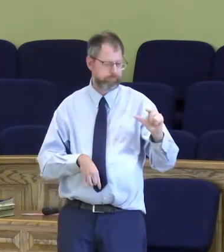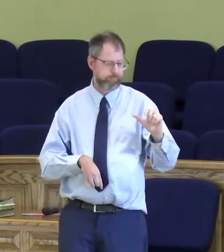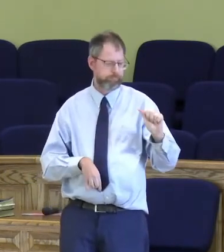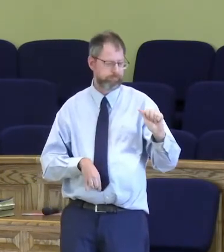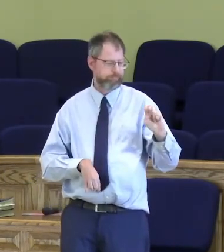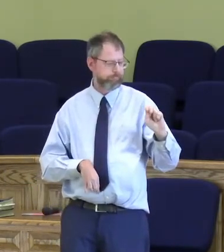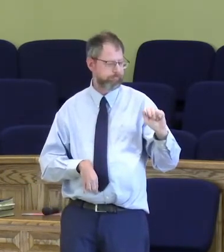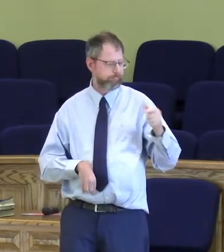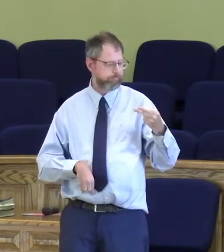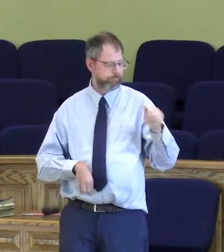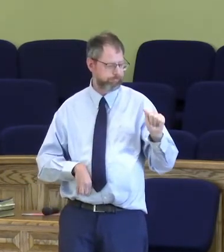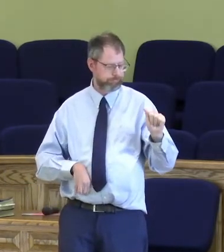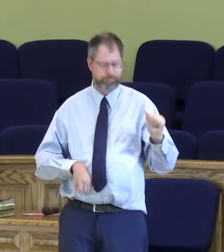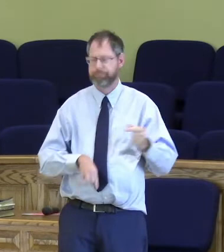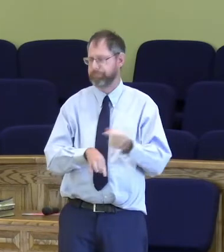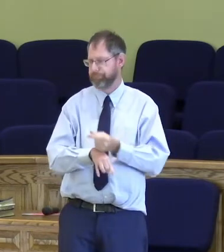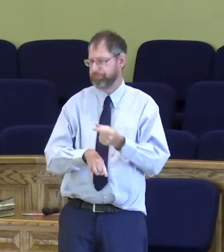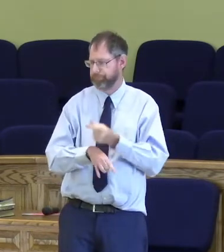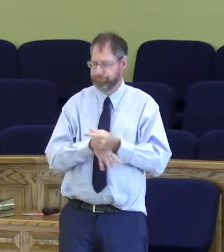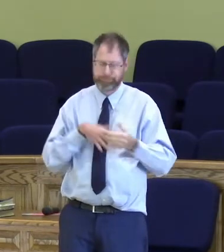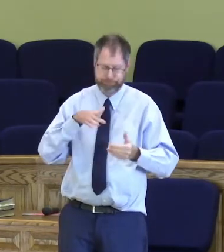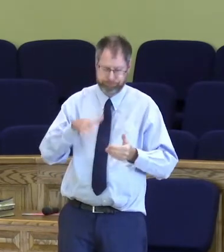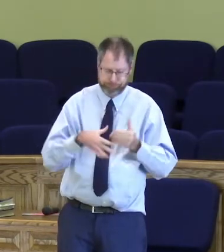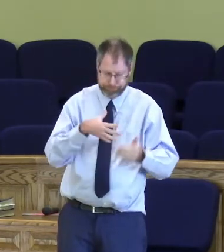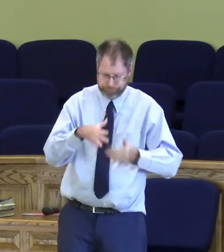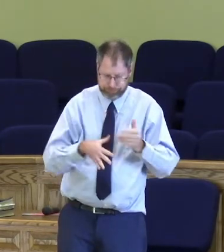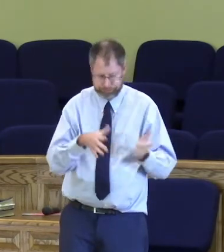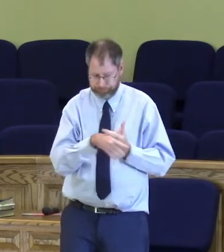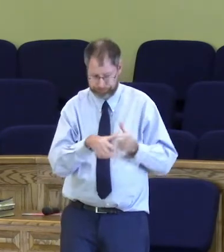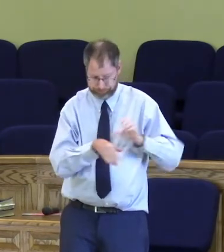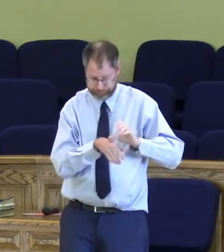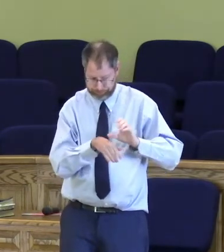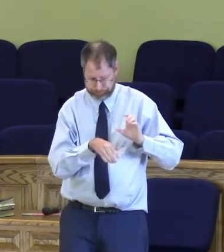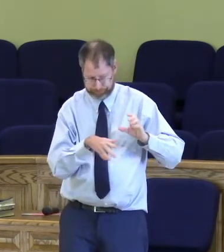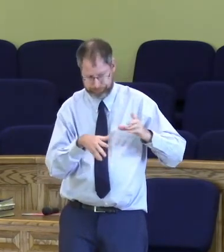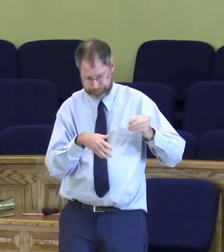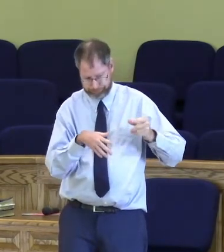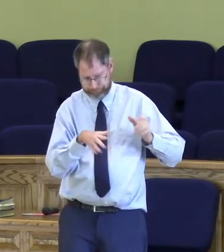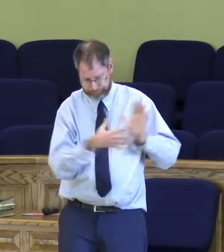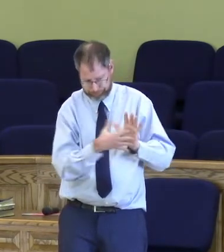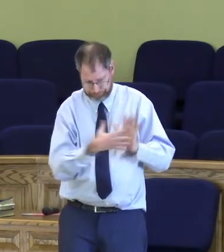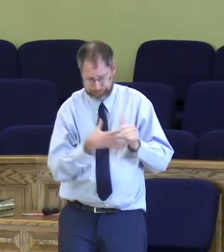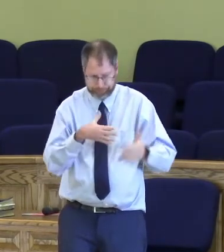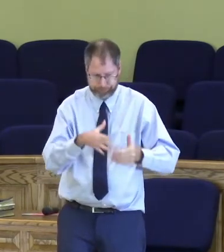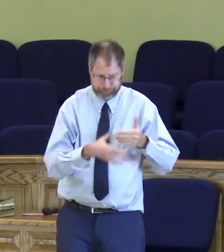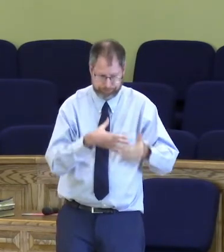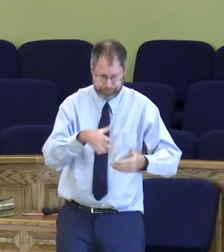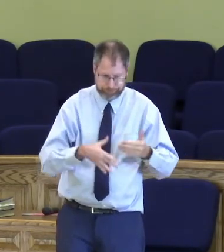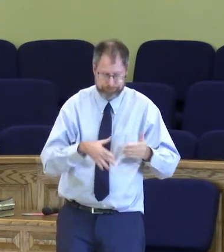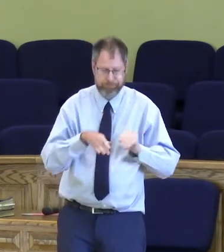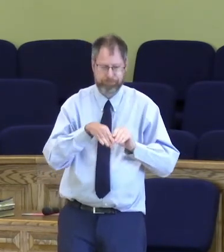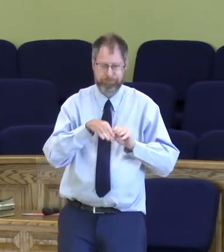1957, he went to Ghana, Africa, and he started a church and then a